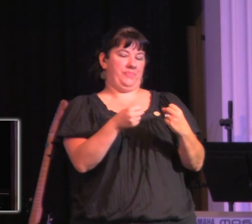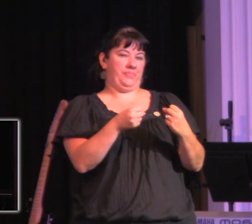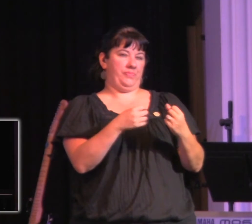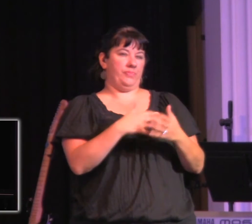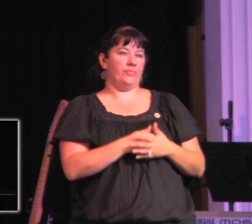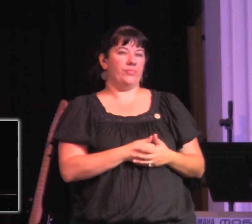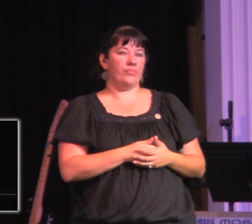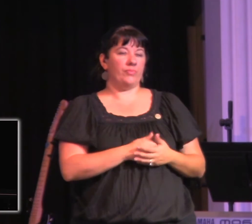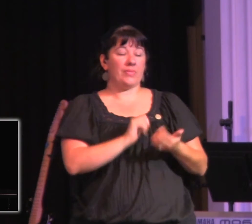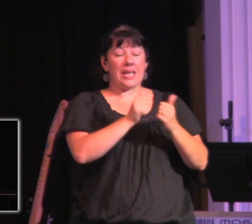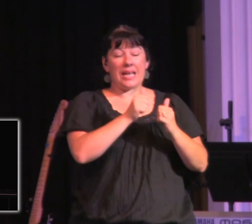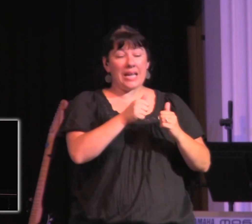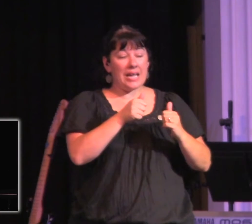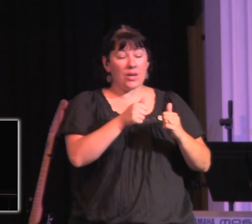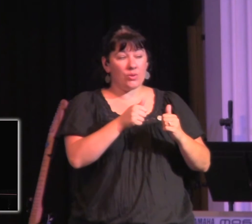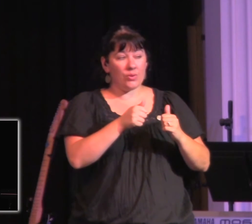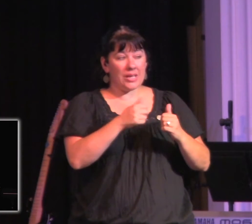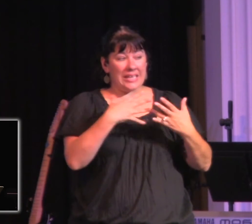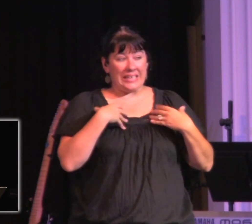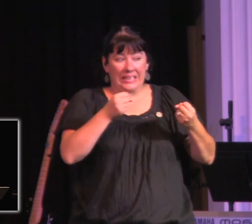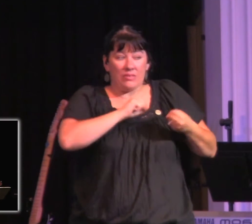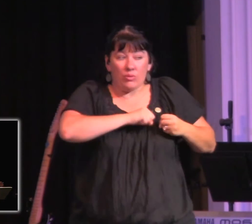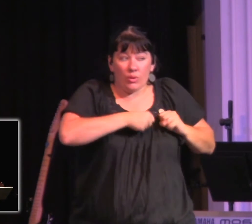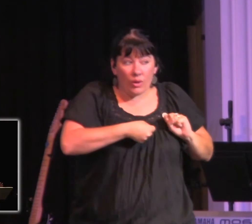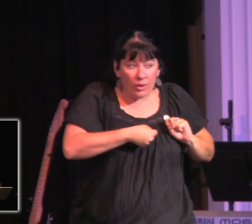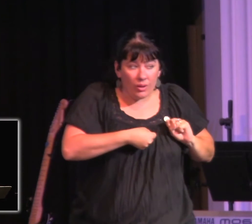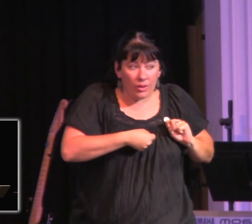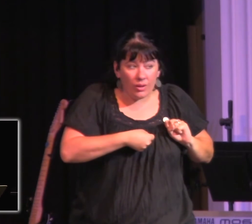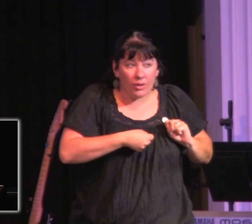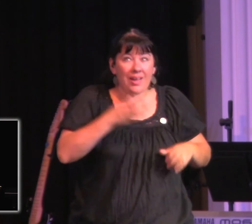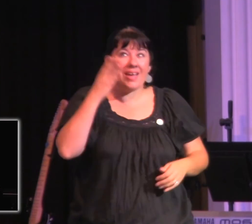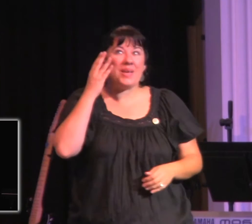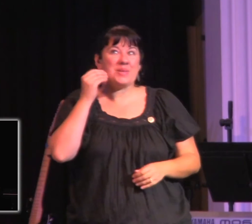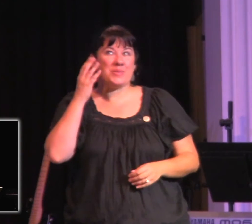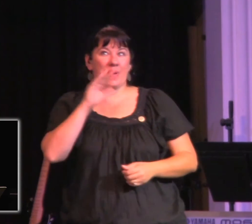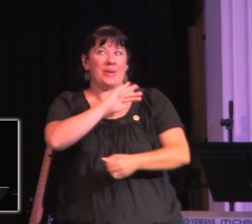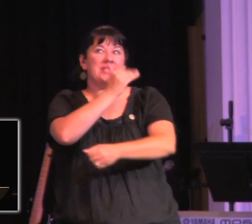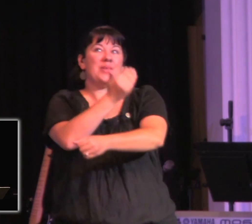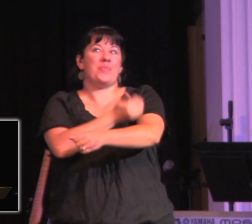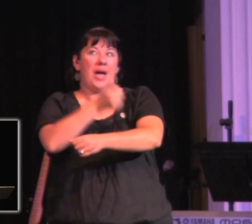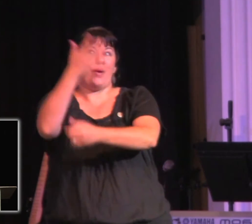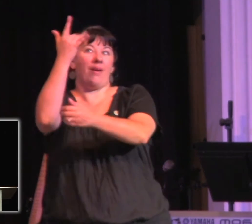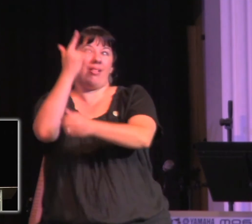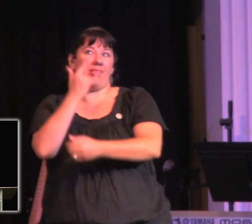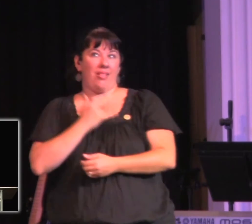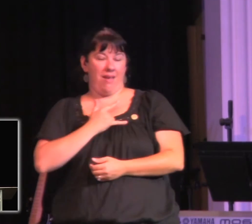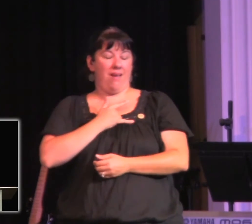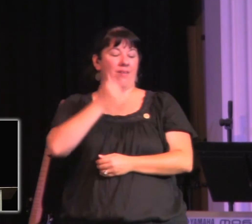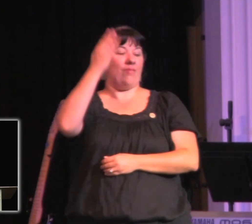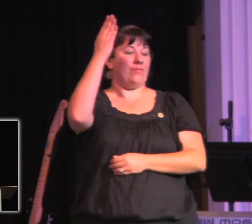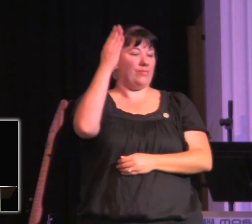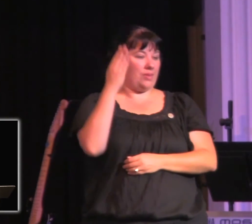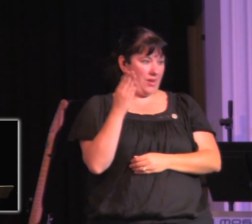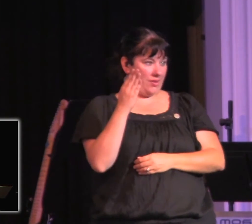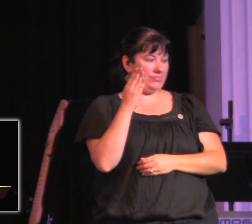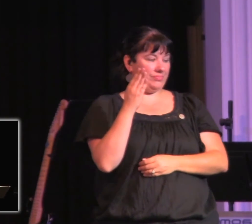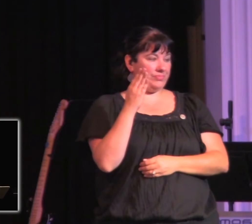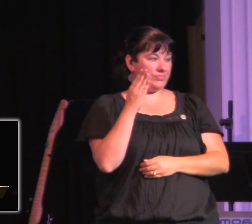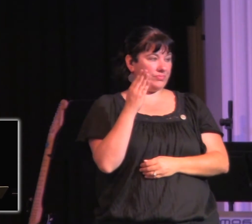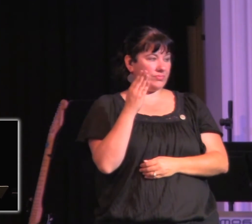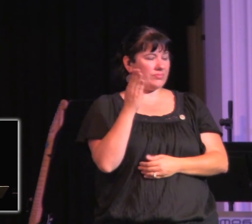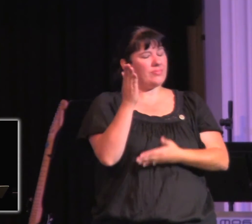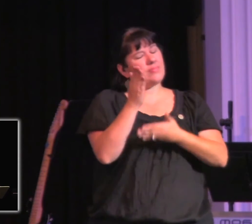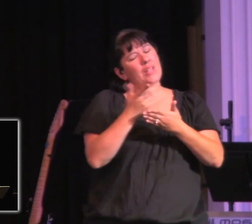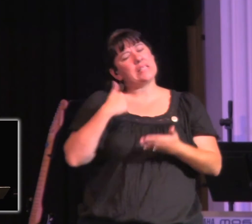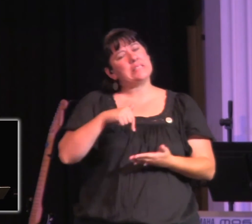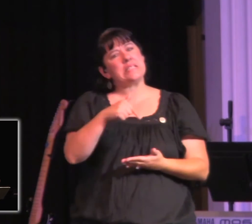from experiencing the power and love of God. Now listen, some of us have thought that we're going to always be broken